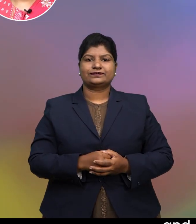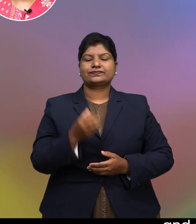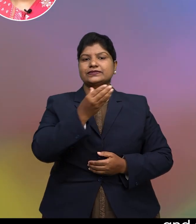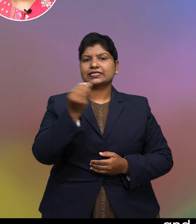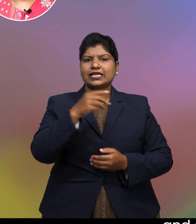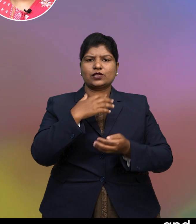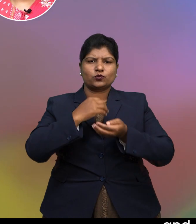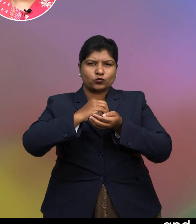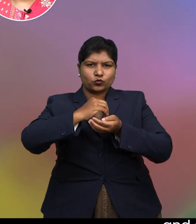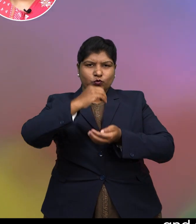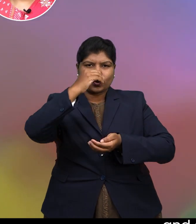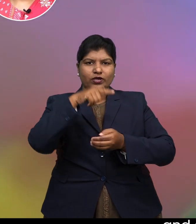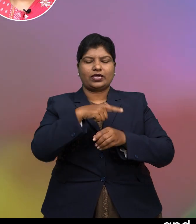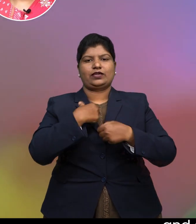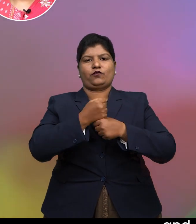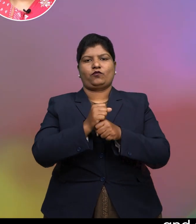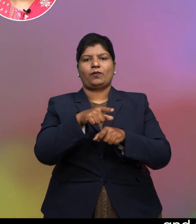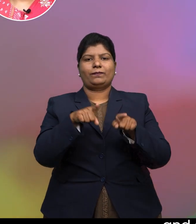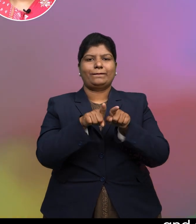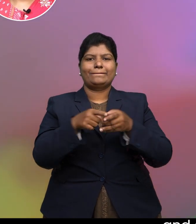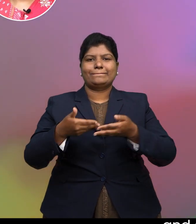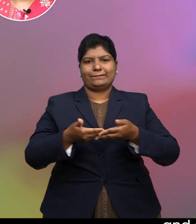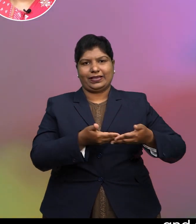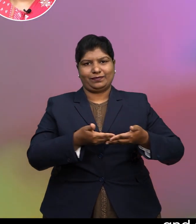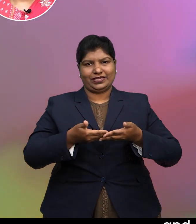and grows to form a baby.